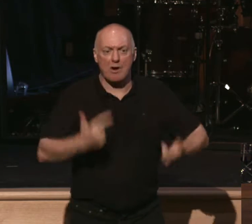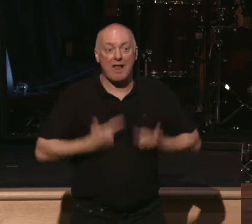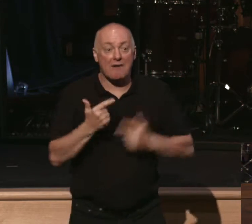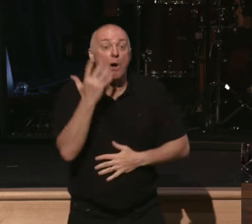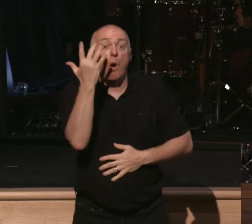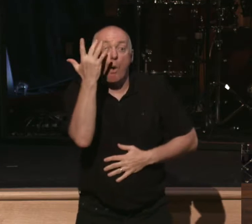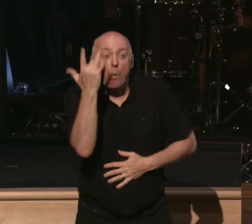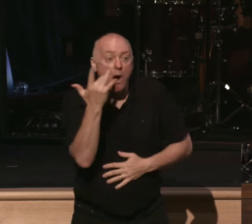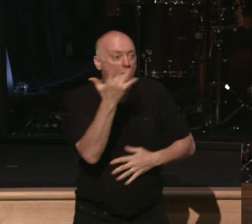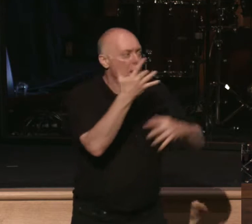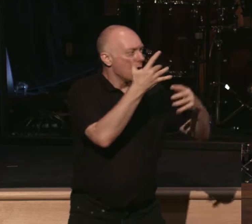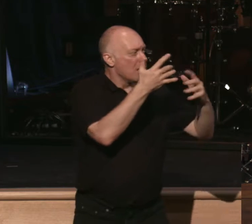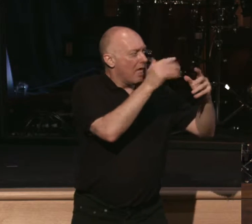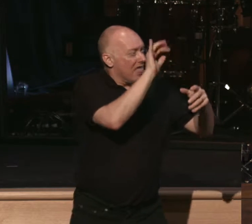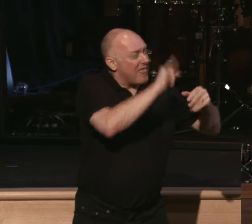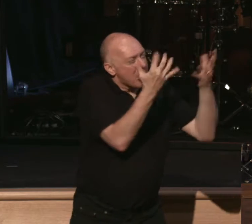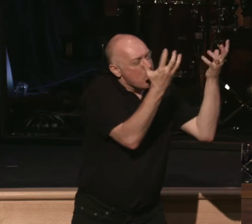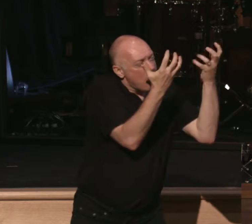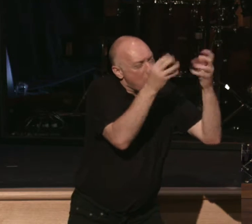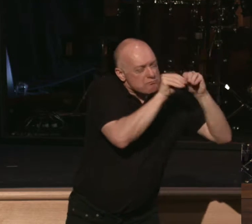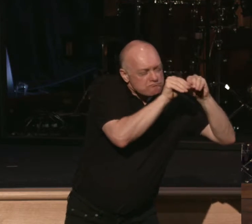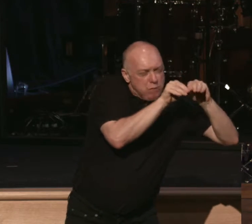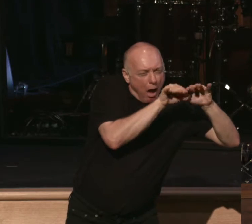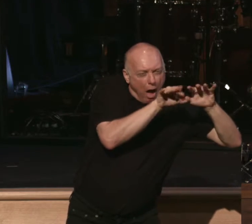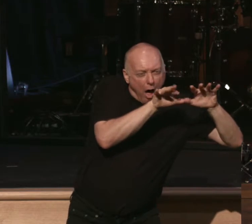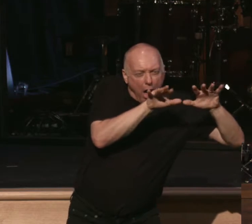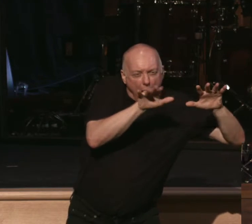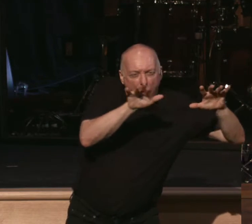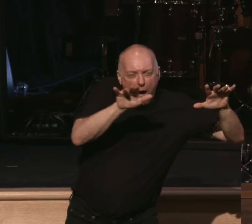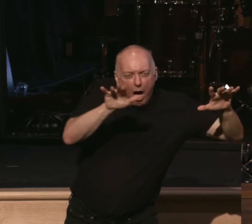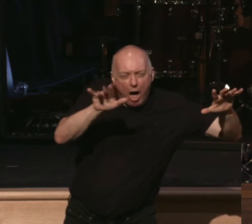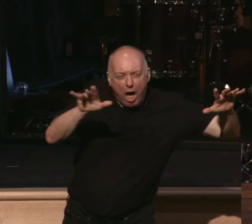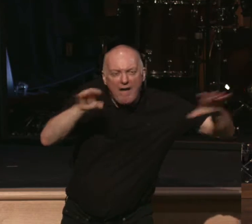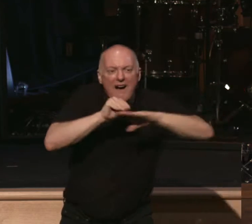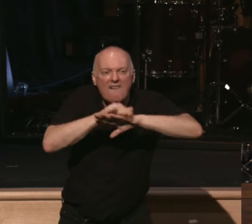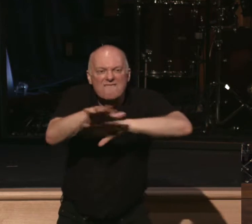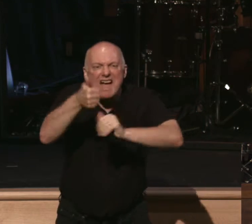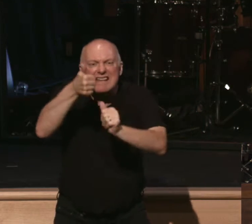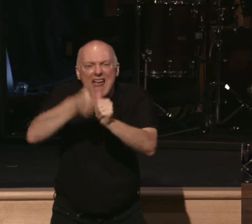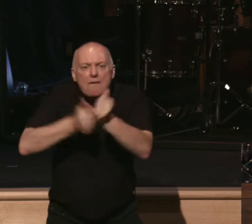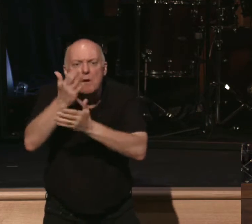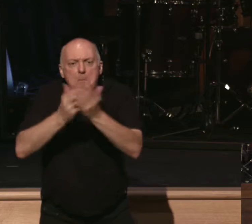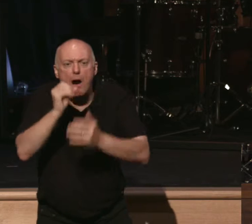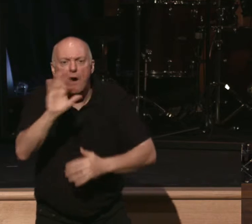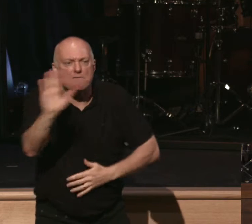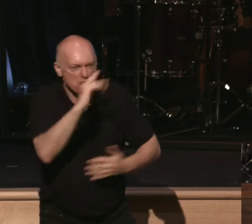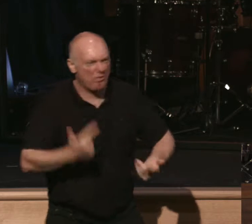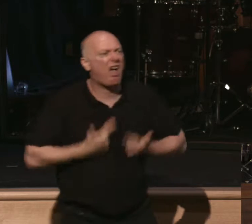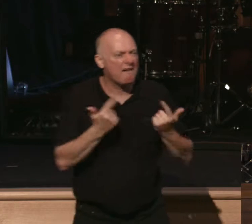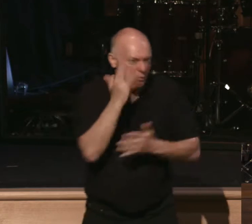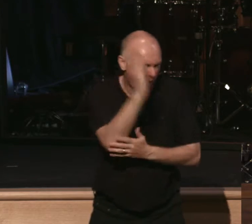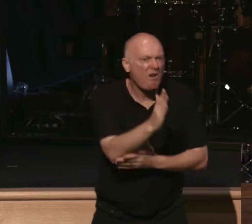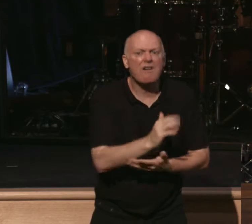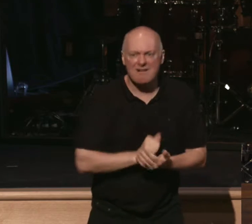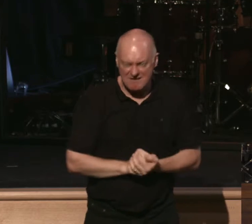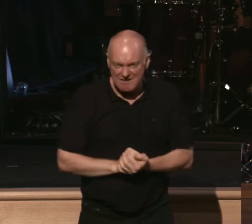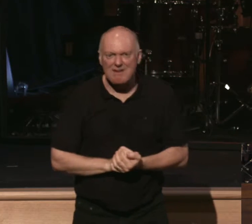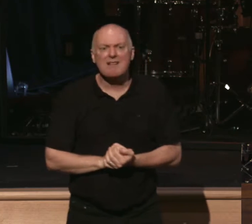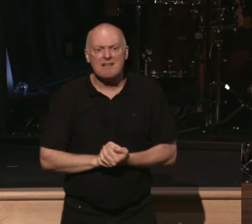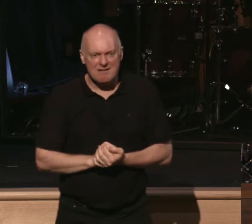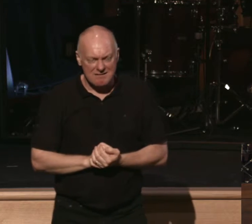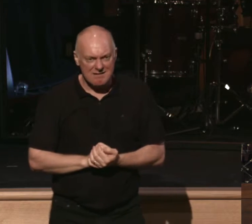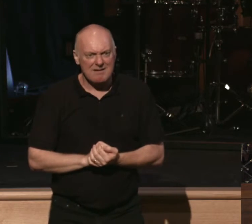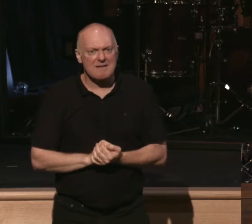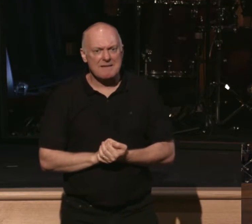because it will spread out and infect every single area of life to some degree.